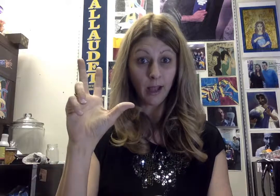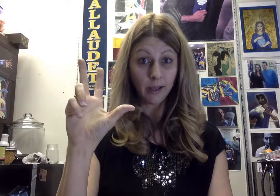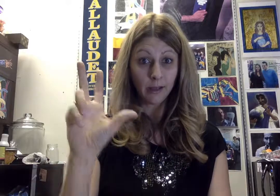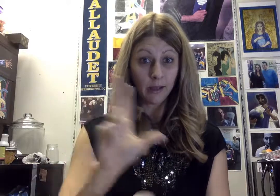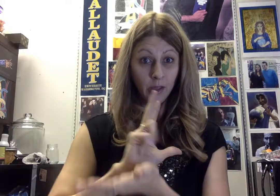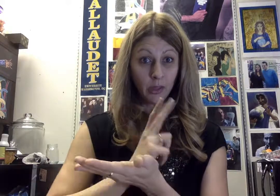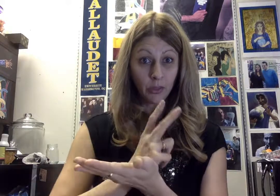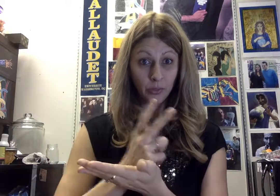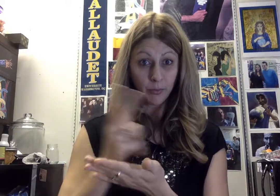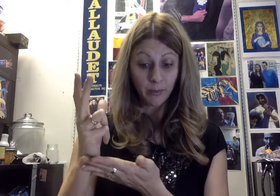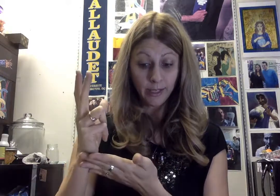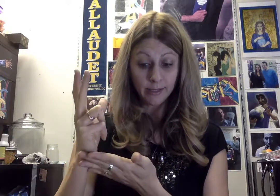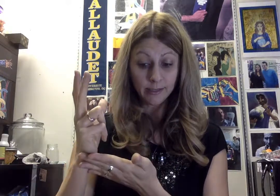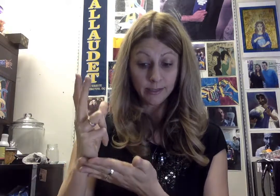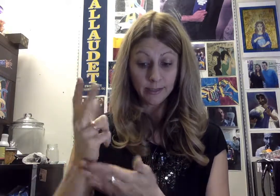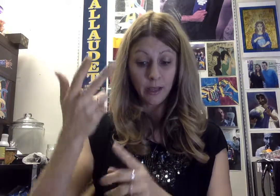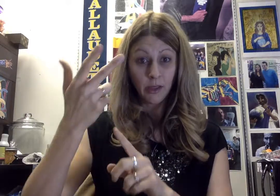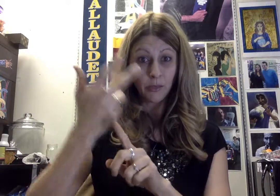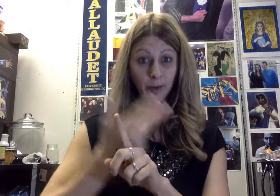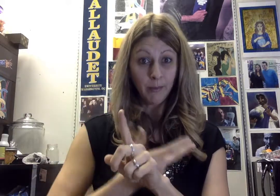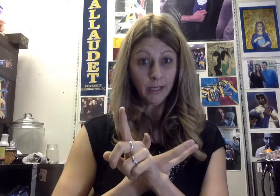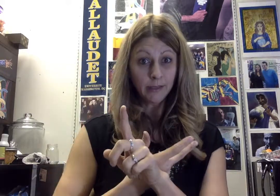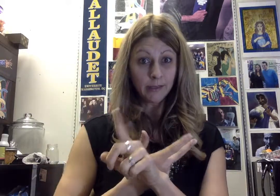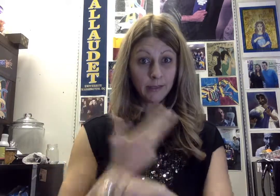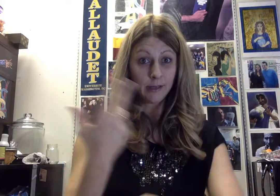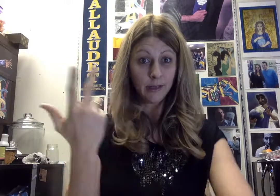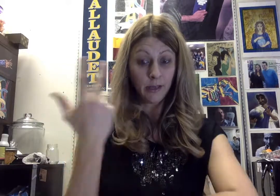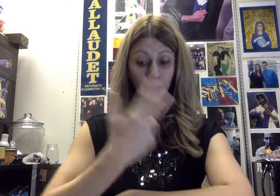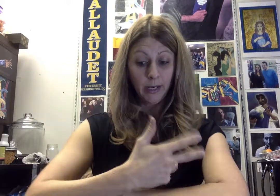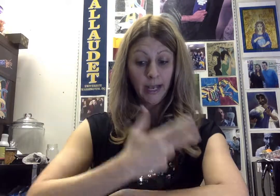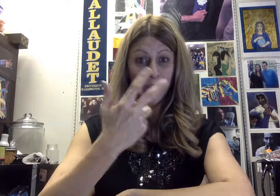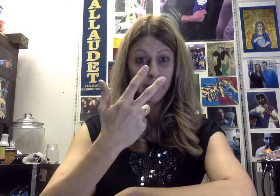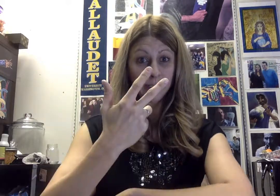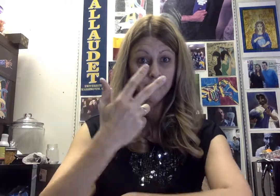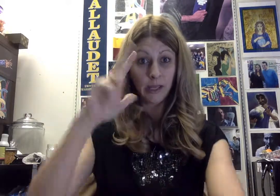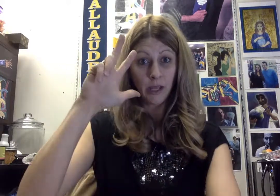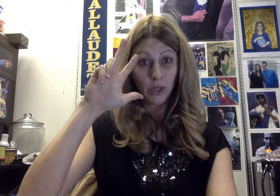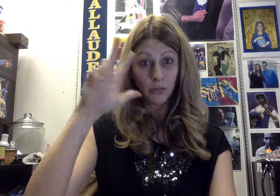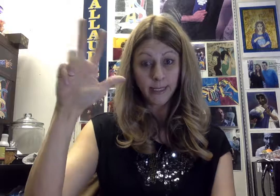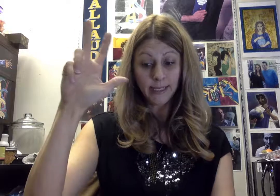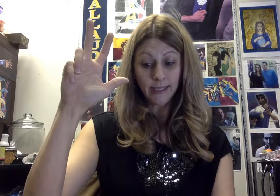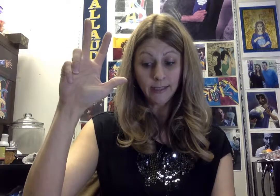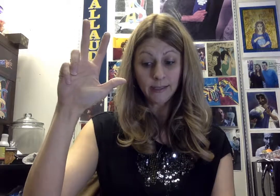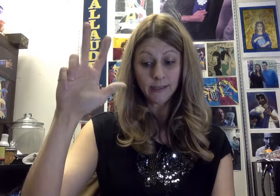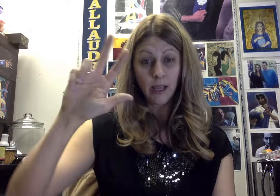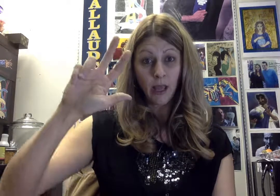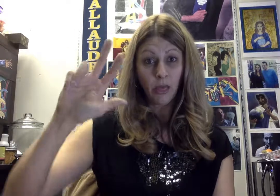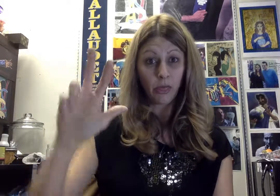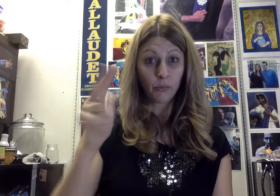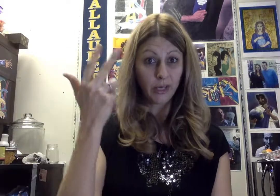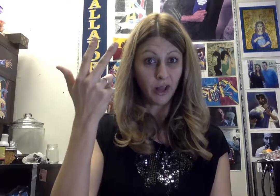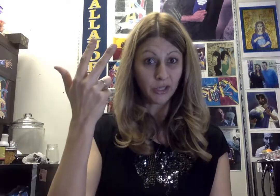o'clock, 3 weeks, 3 months, 3 days, 3 cents,